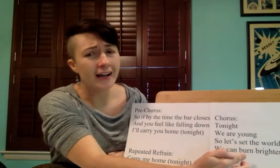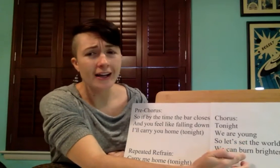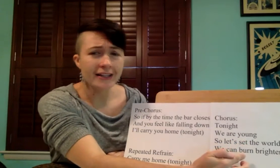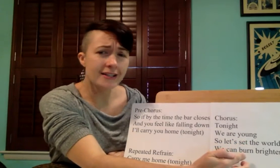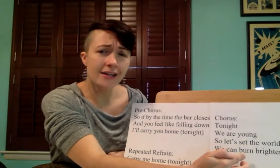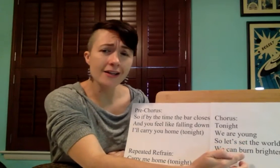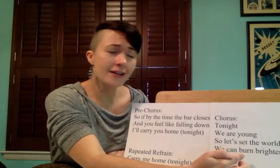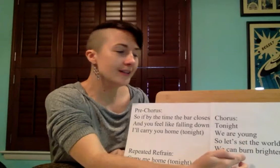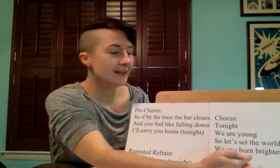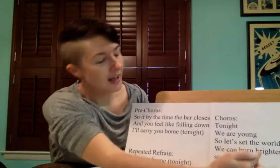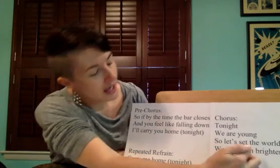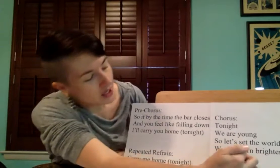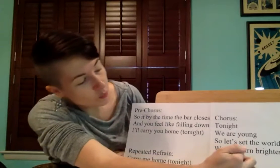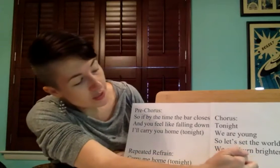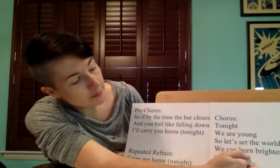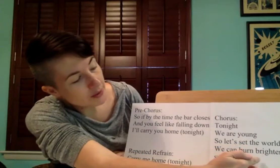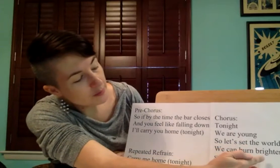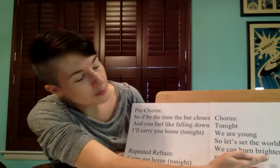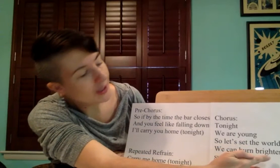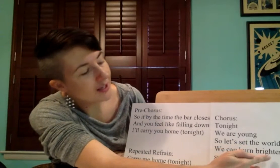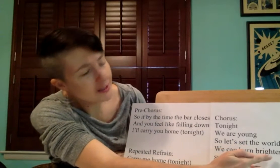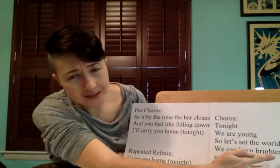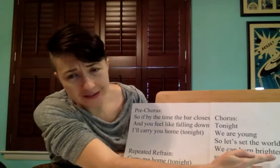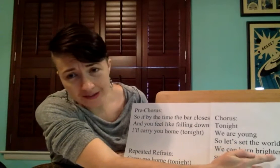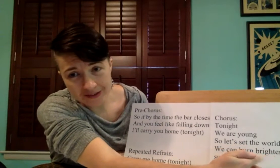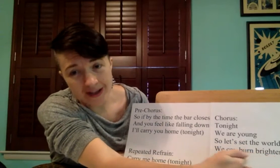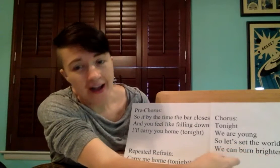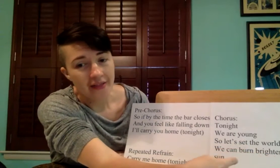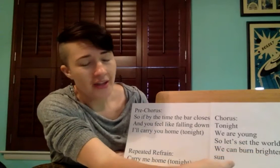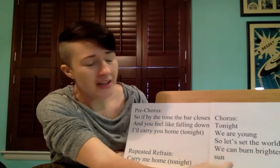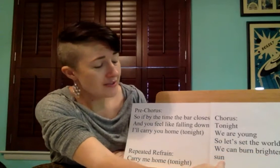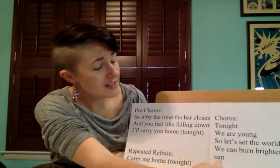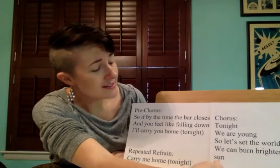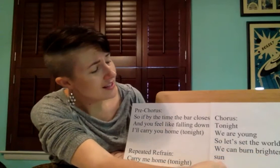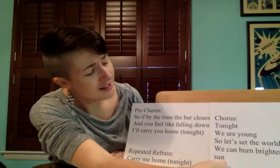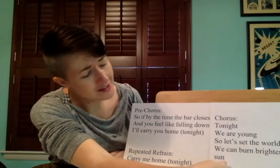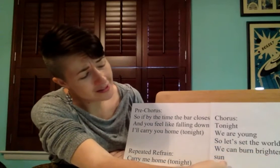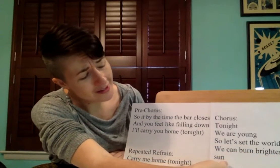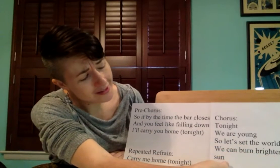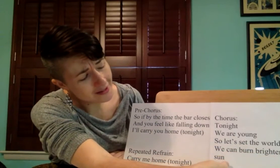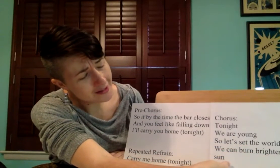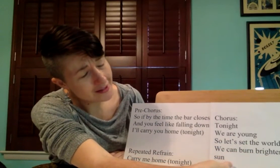fire, and we can burn brighter than the sun.